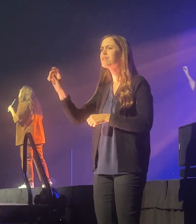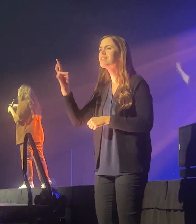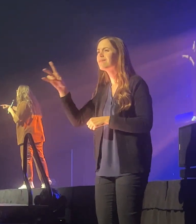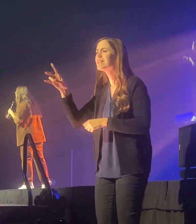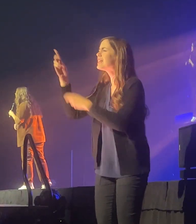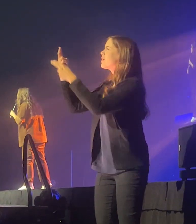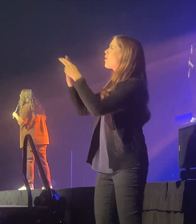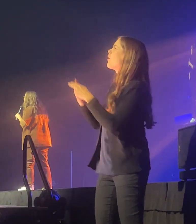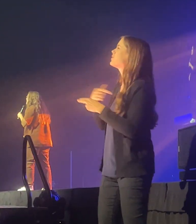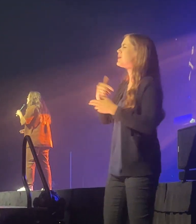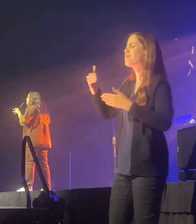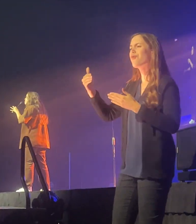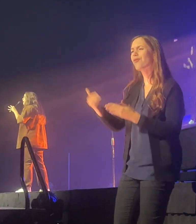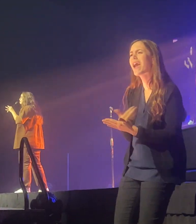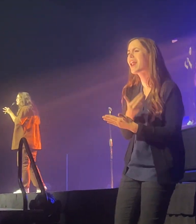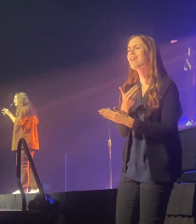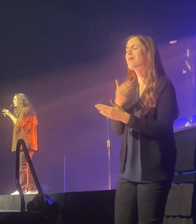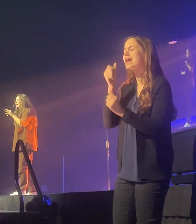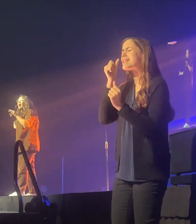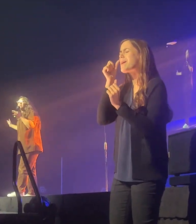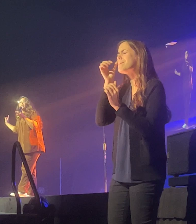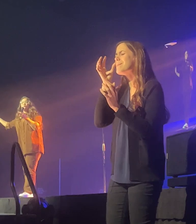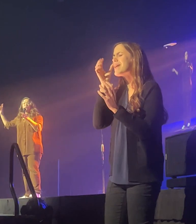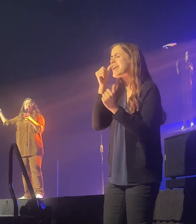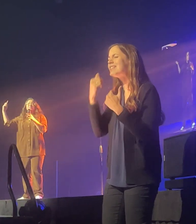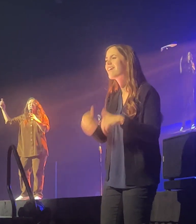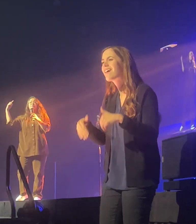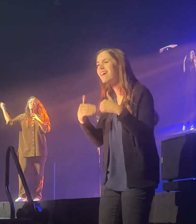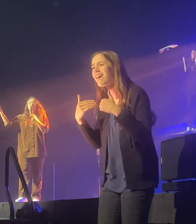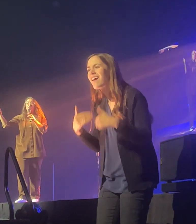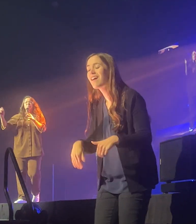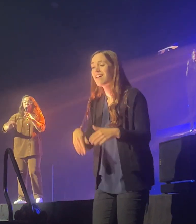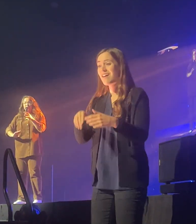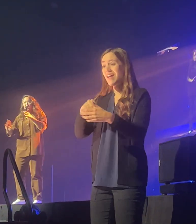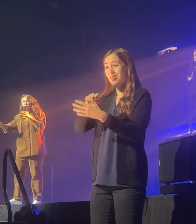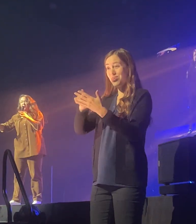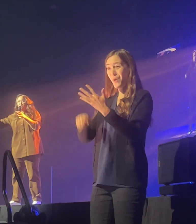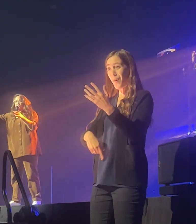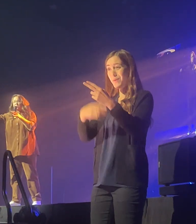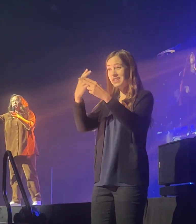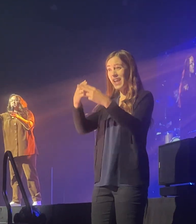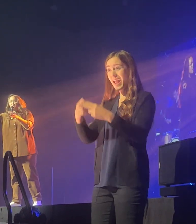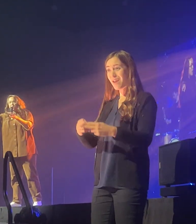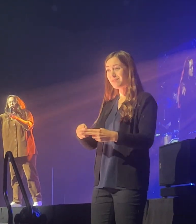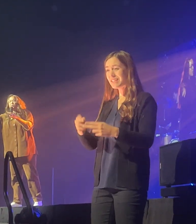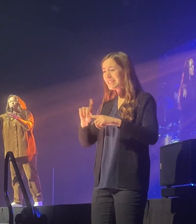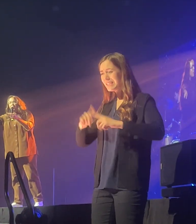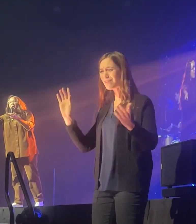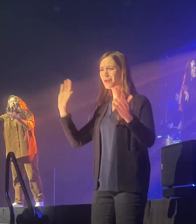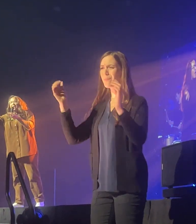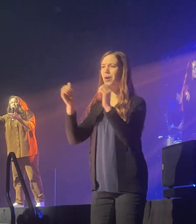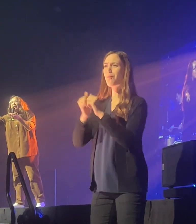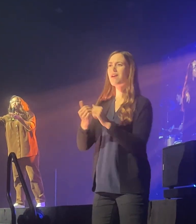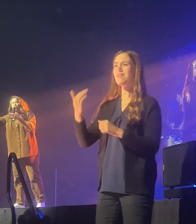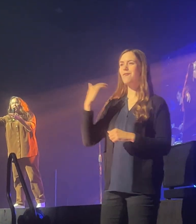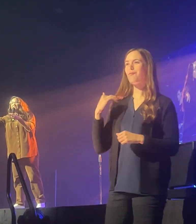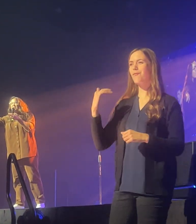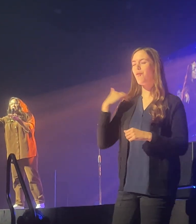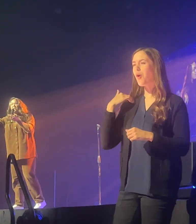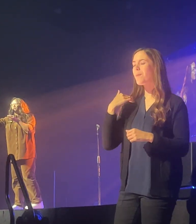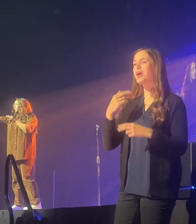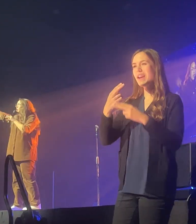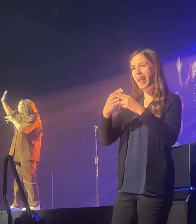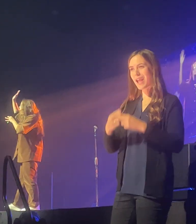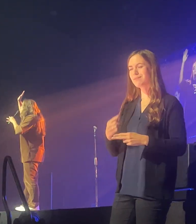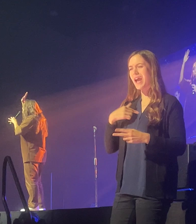brand new. And it's amazing how different these names are from the names I'm used to listening to. And in my journey